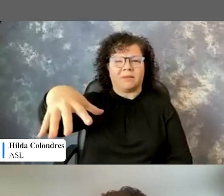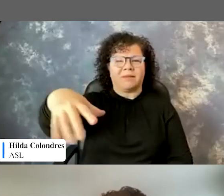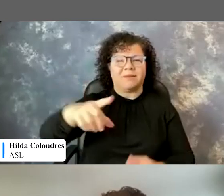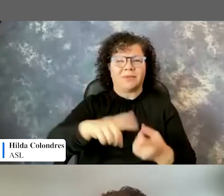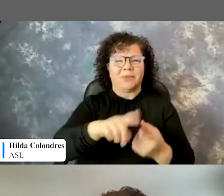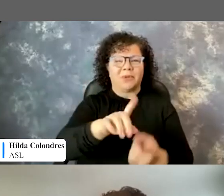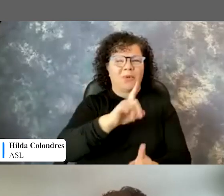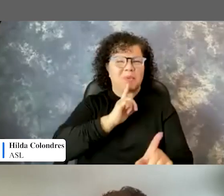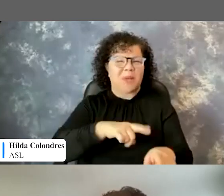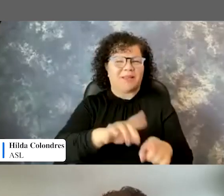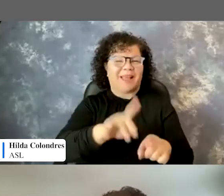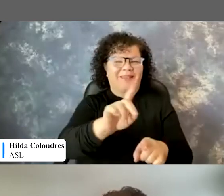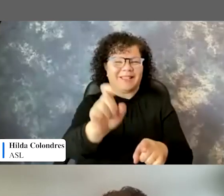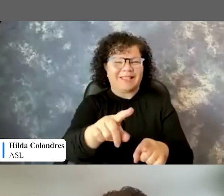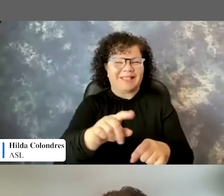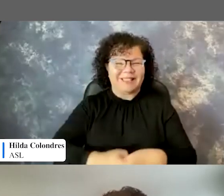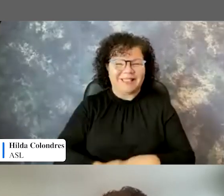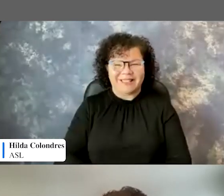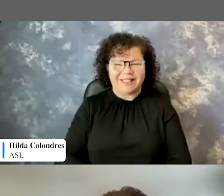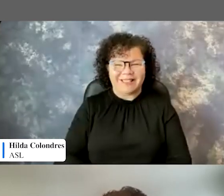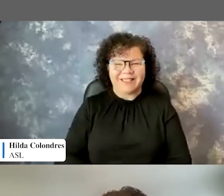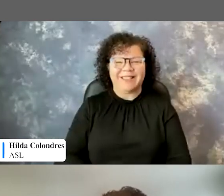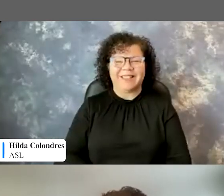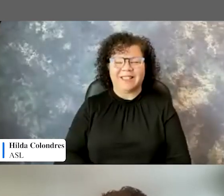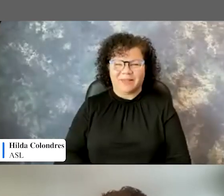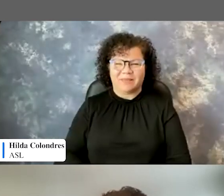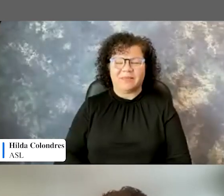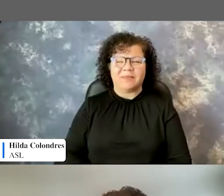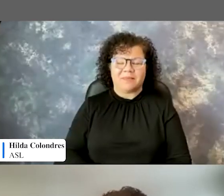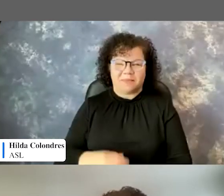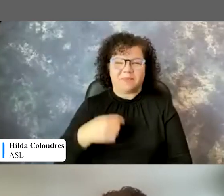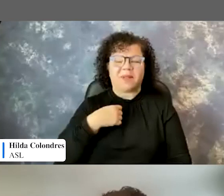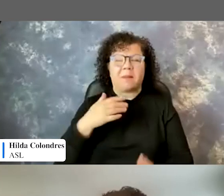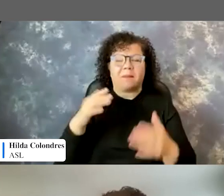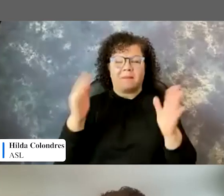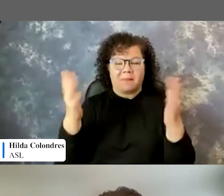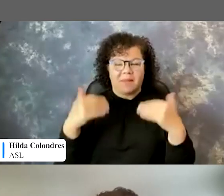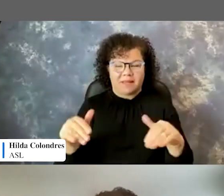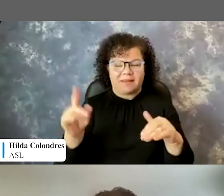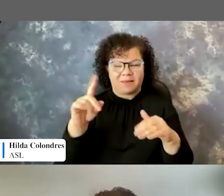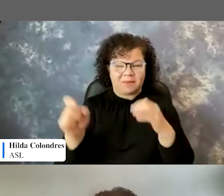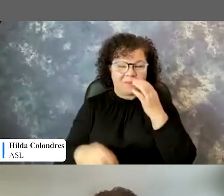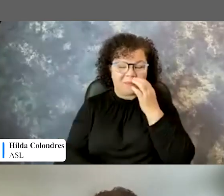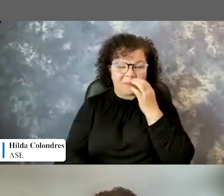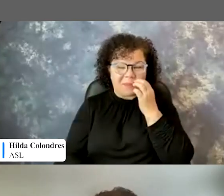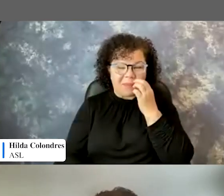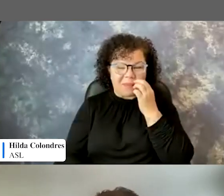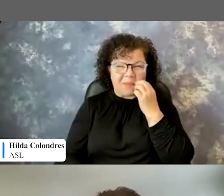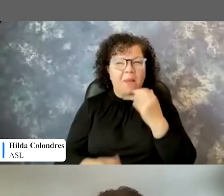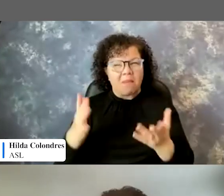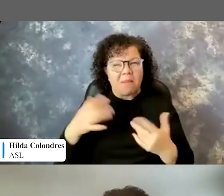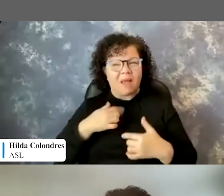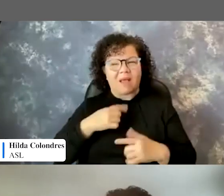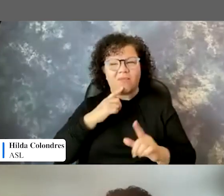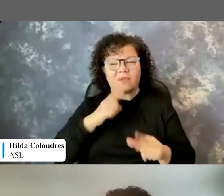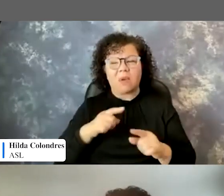that question. I am back online, and this next question is probably best for me to respond to. And the